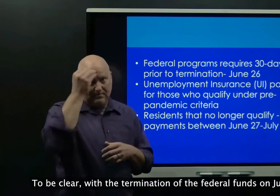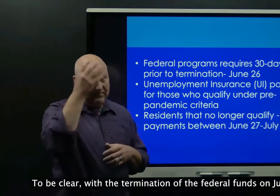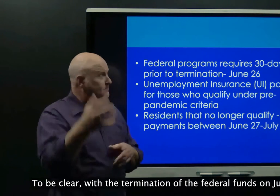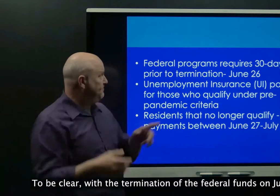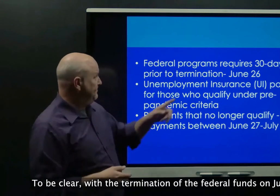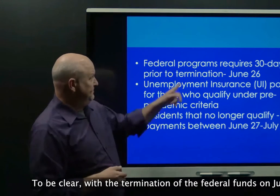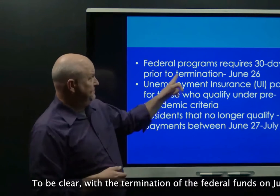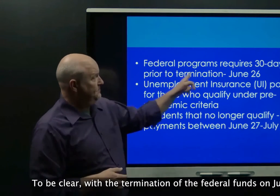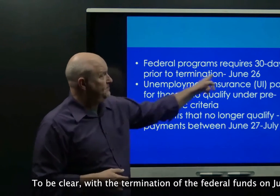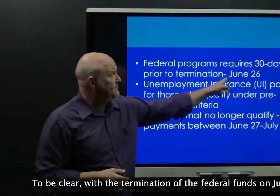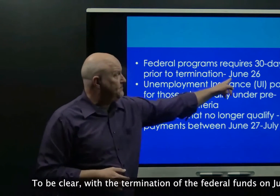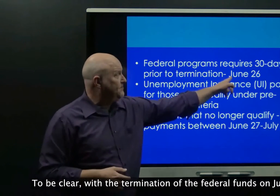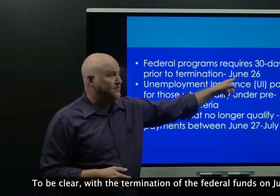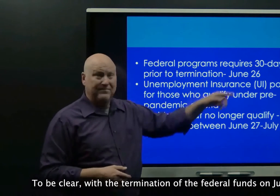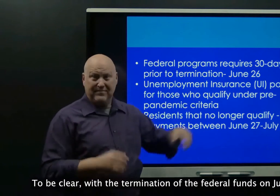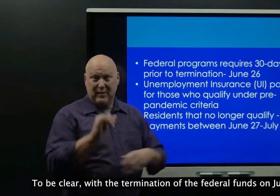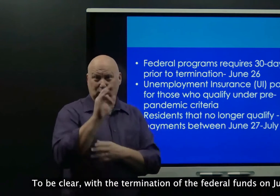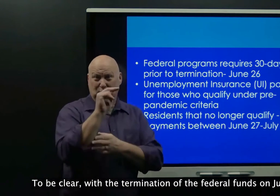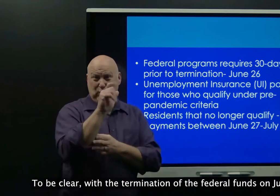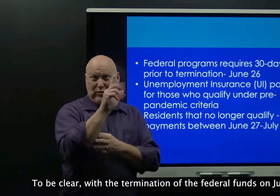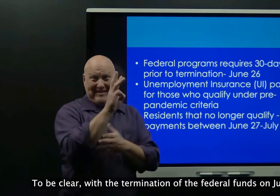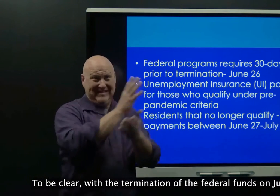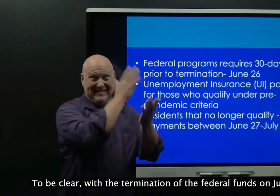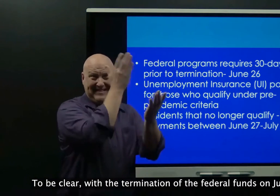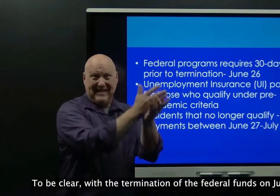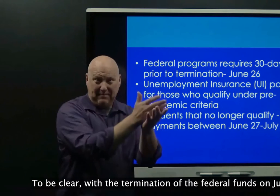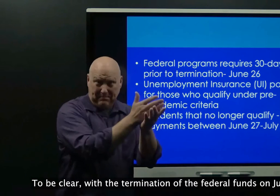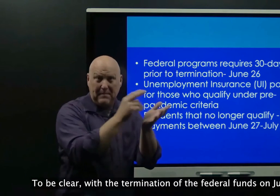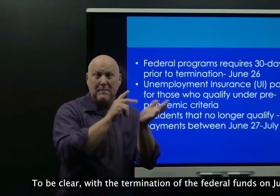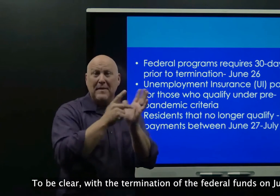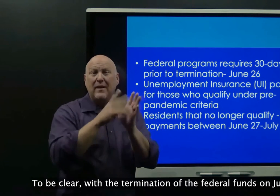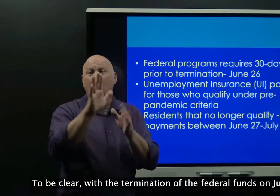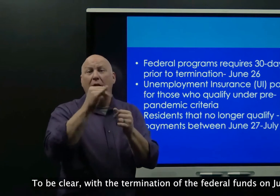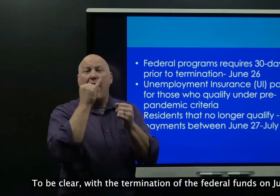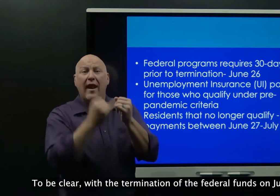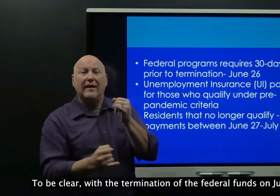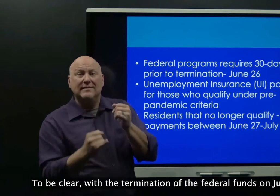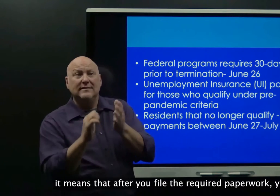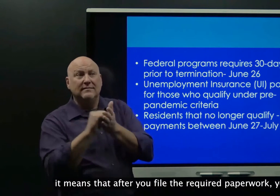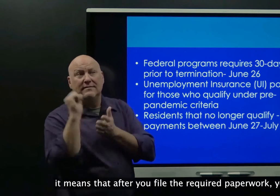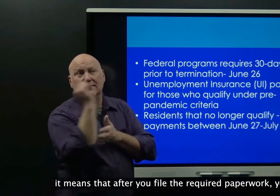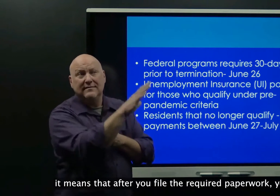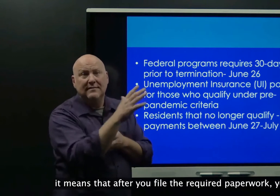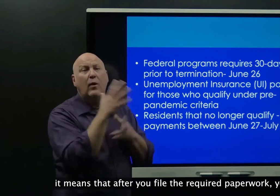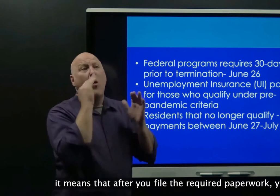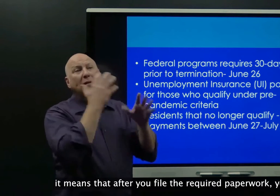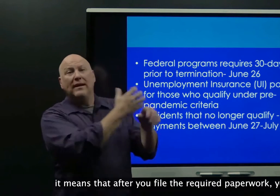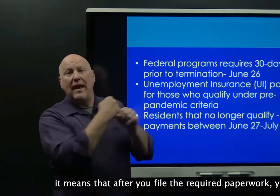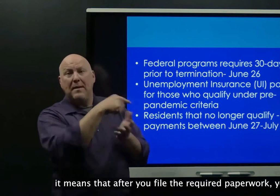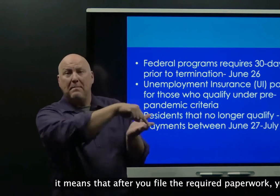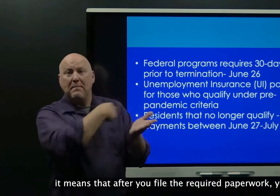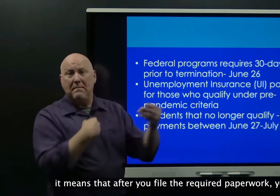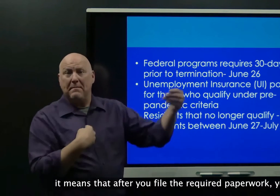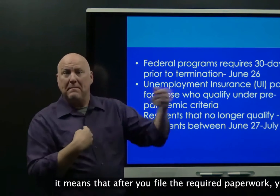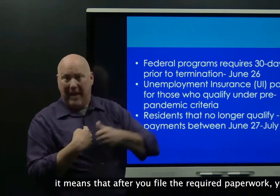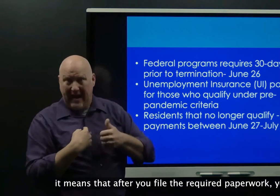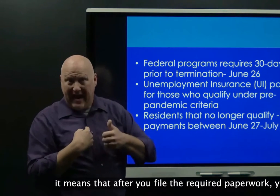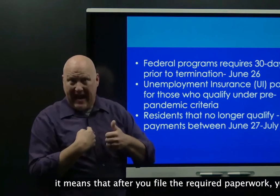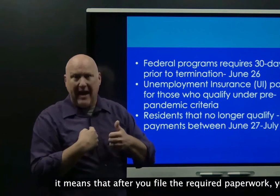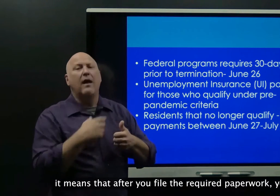To be clear, with the termination of the federal funds on June 26th, it means that after you file the required paperwork, your